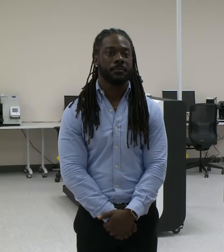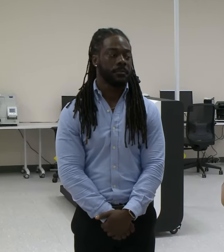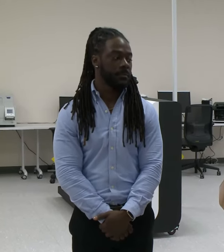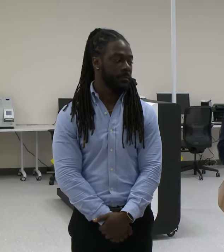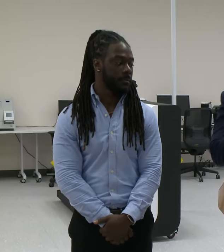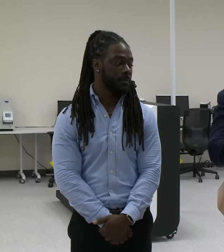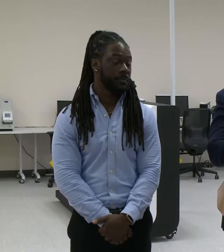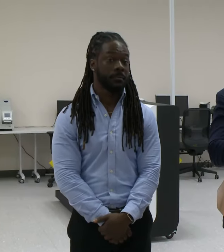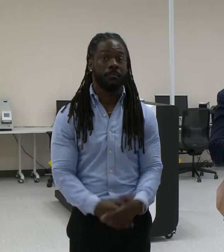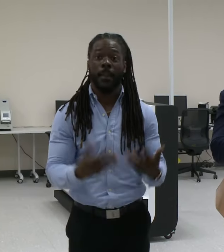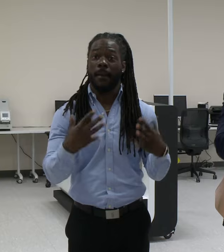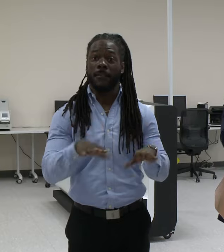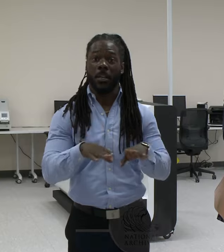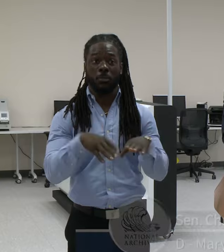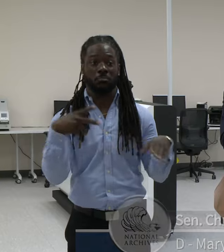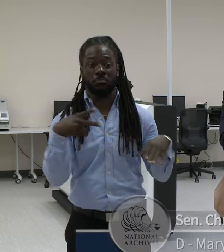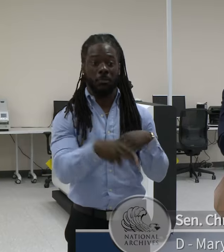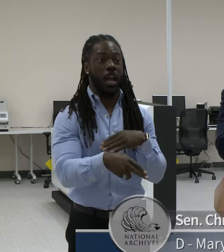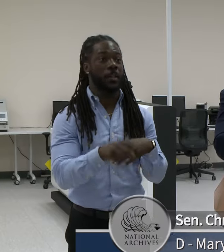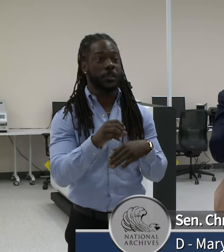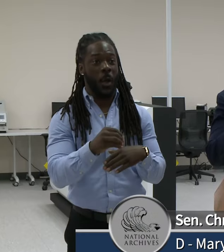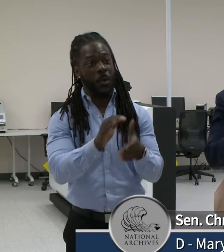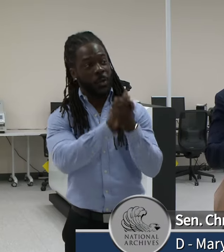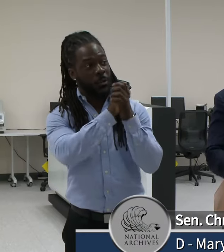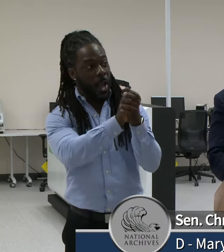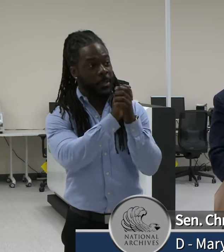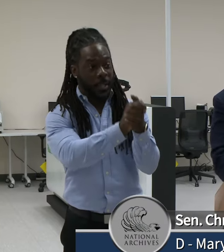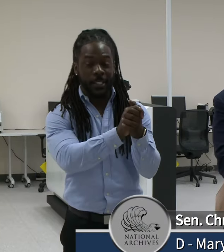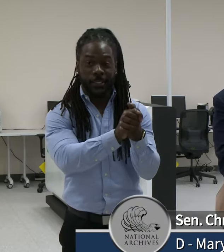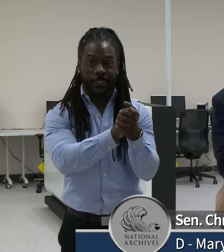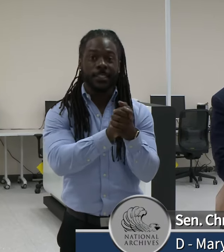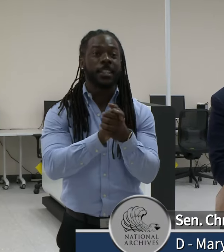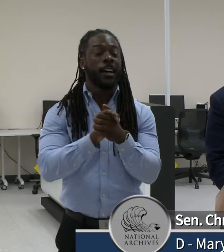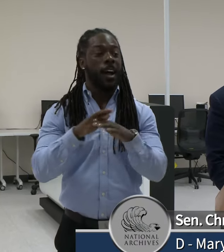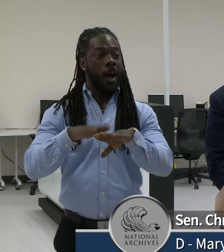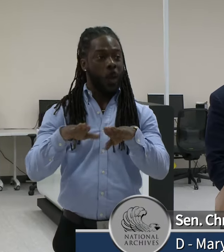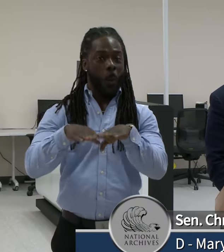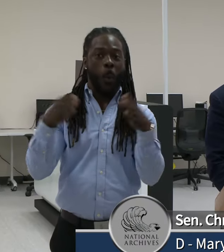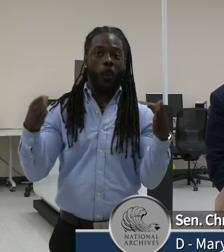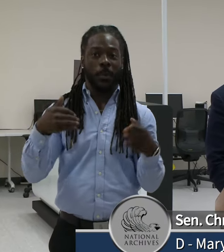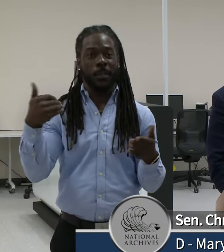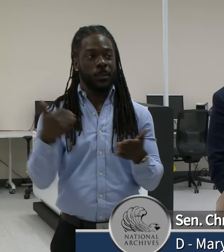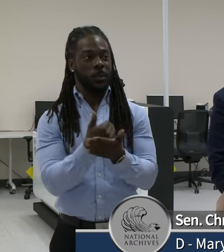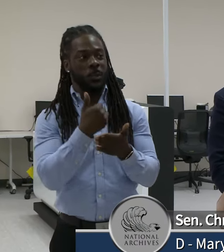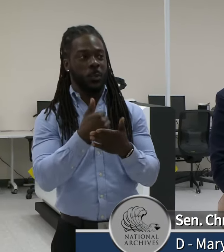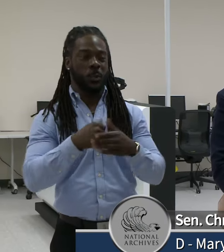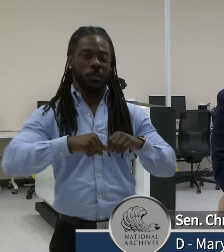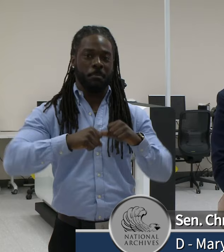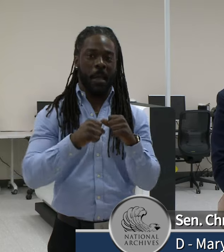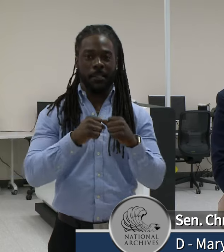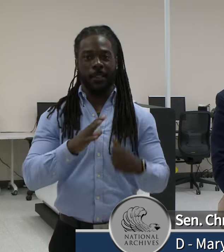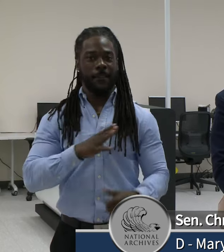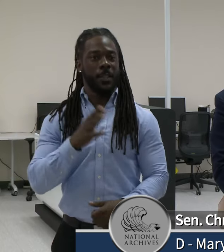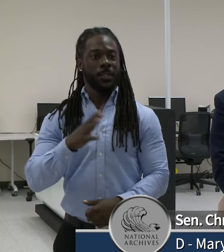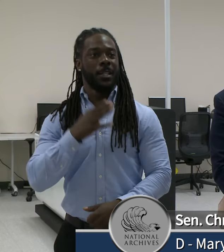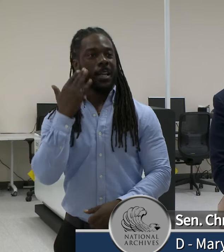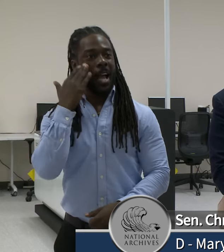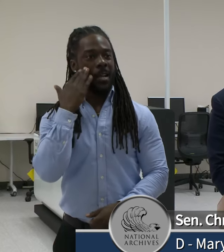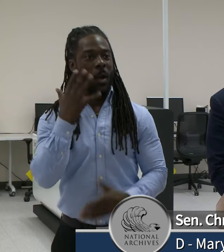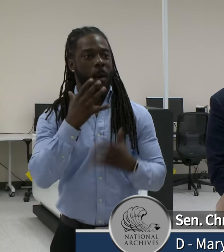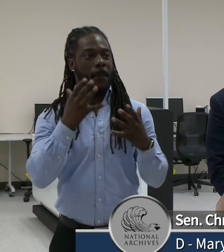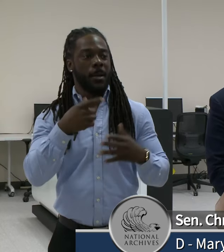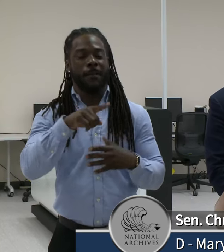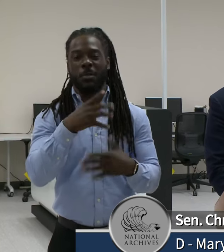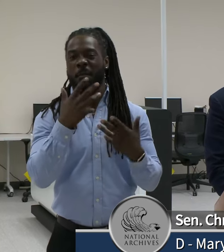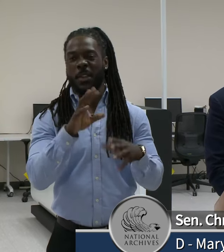Well, we cut the ribbon, so congratulations on opening this space officially. I know many of you are already hard at